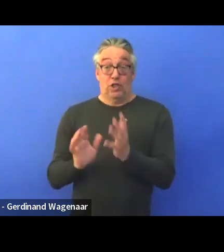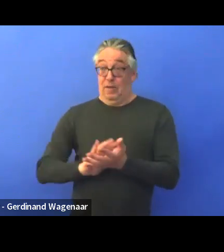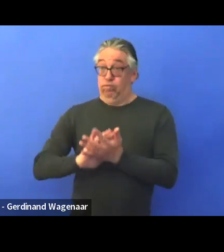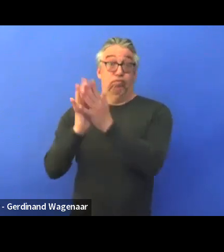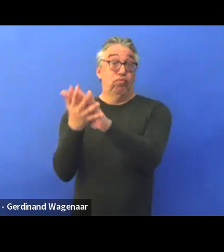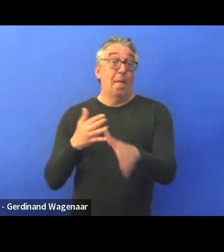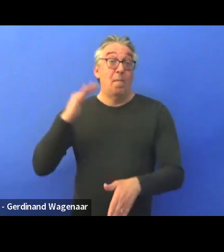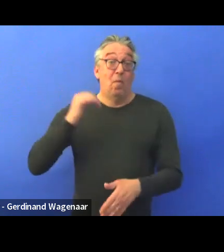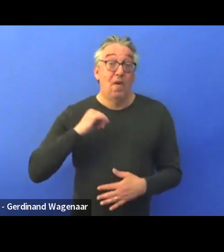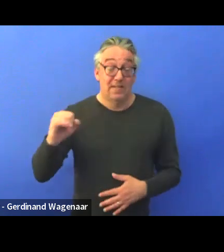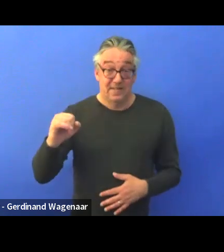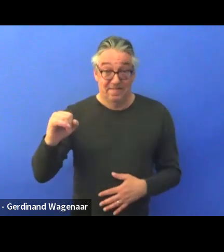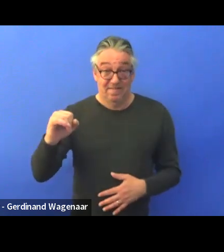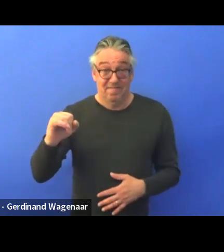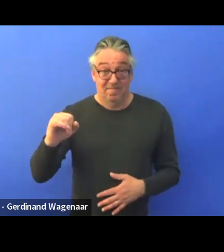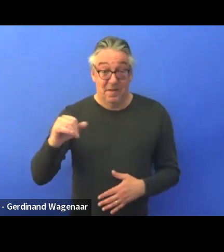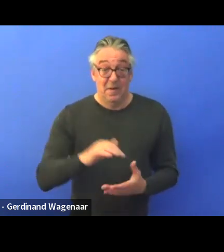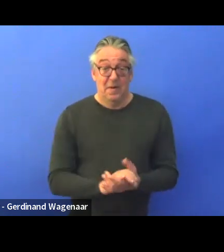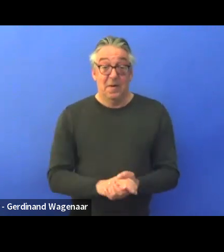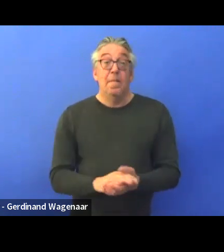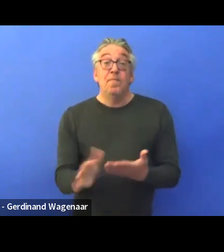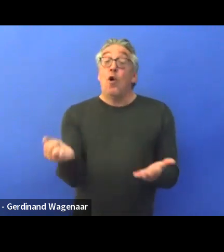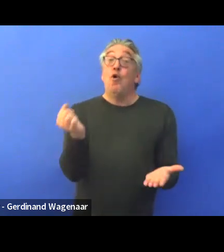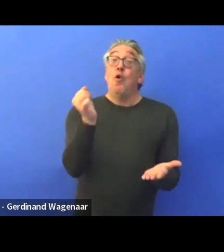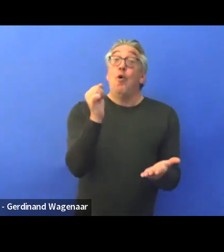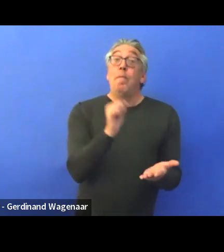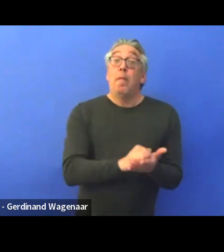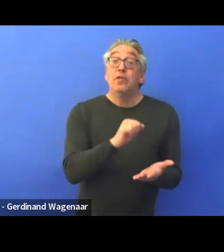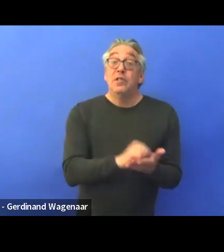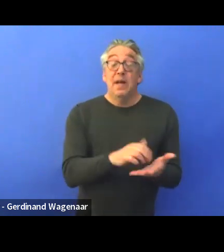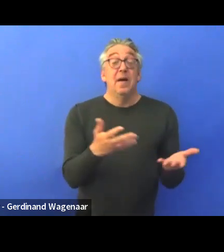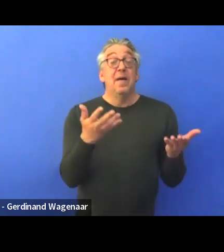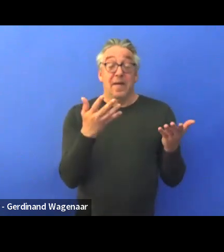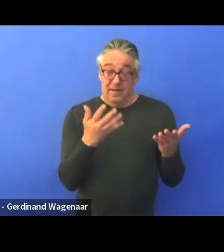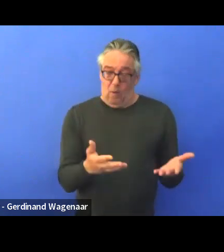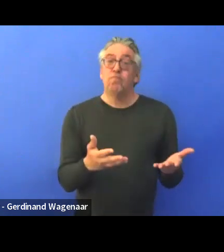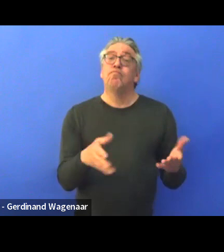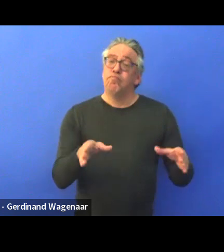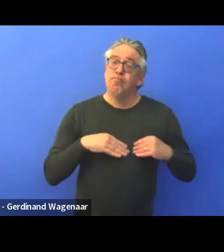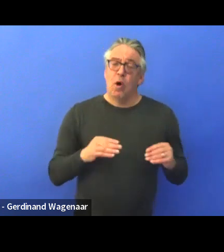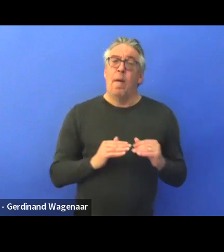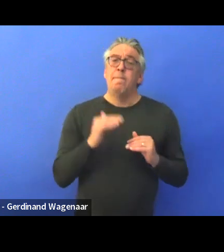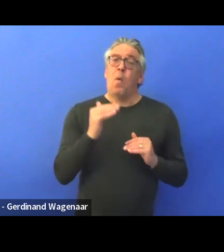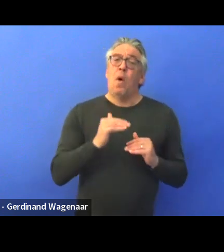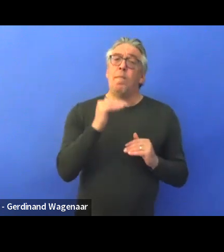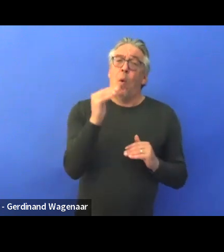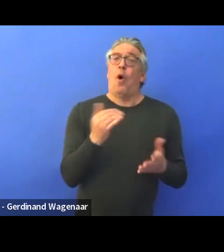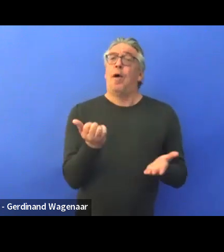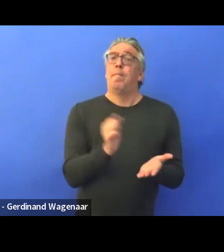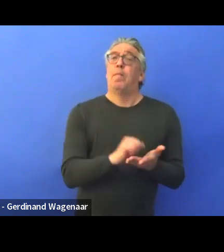digital. And the publishing industry is moving to digital solutions. And what do they need as an